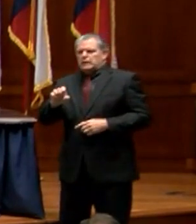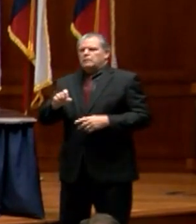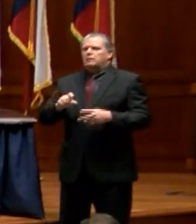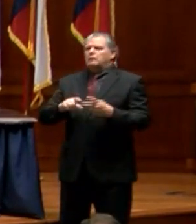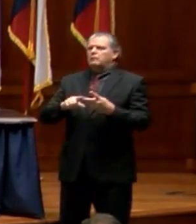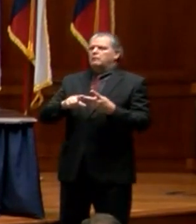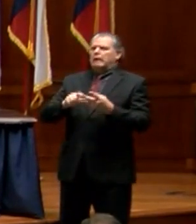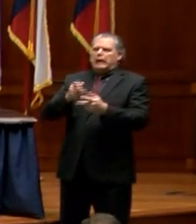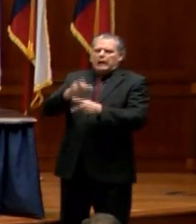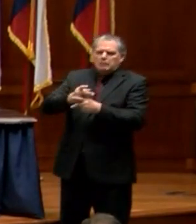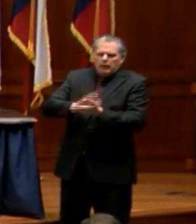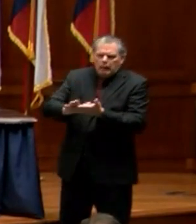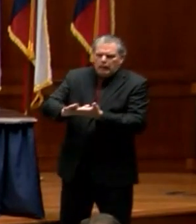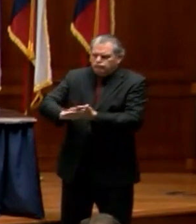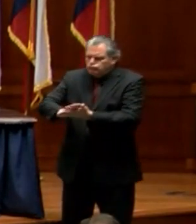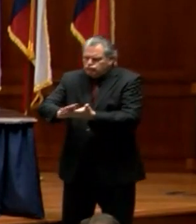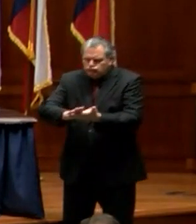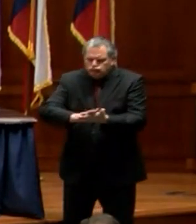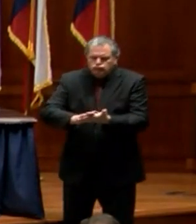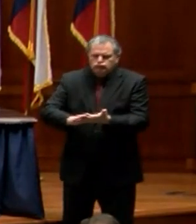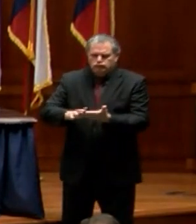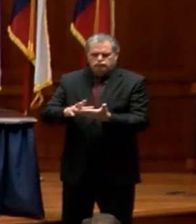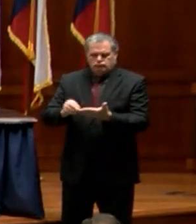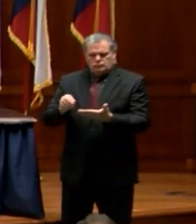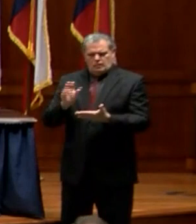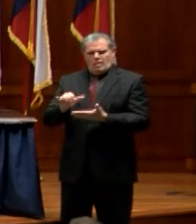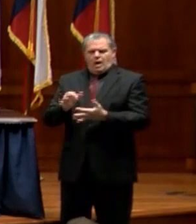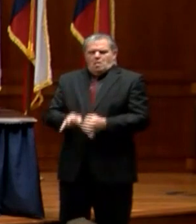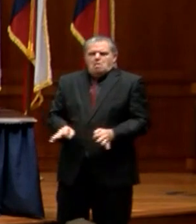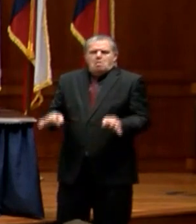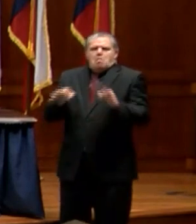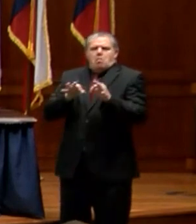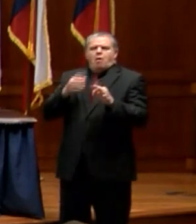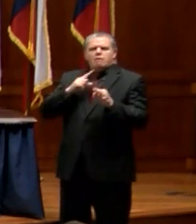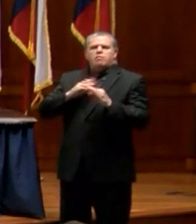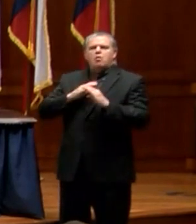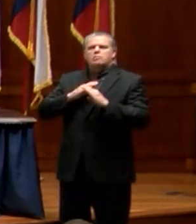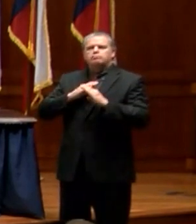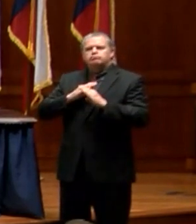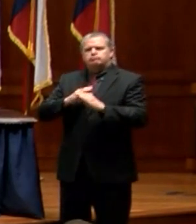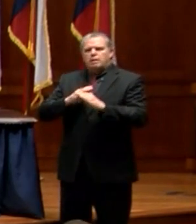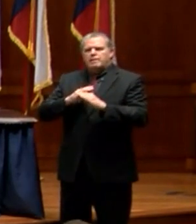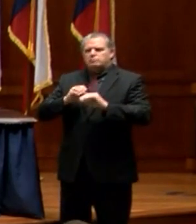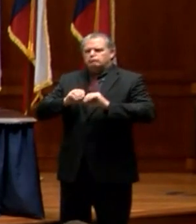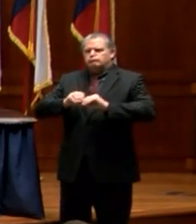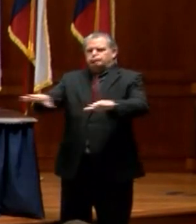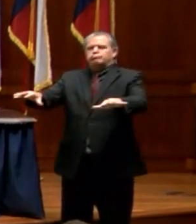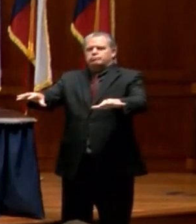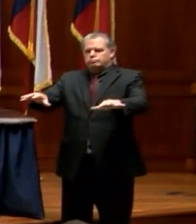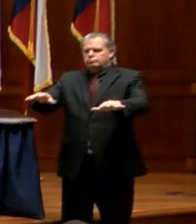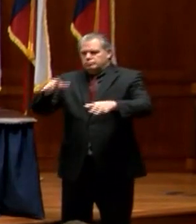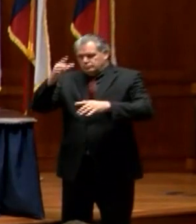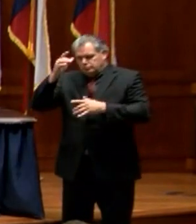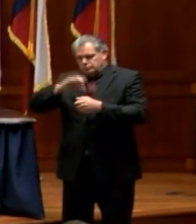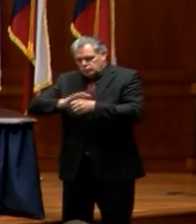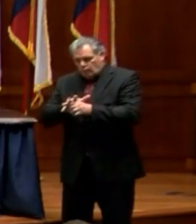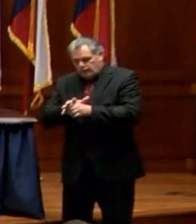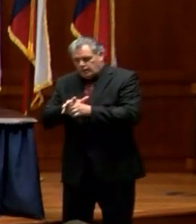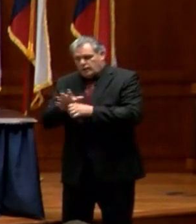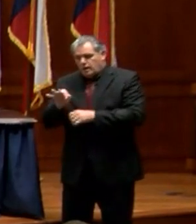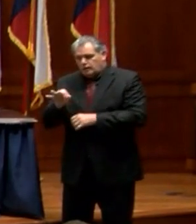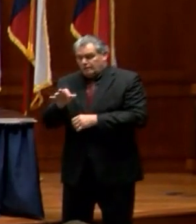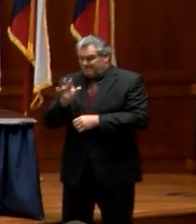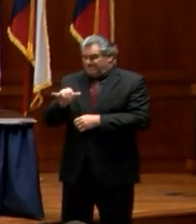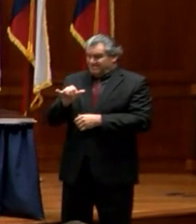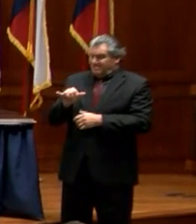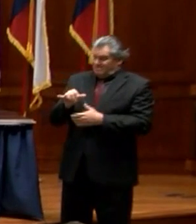actually prevent the spread of the disease. And so that is the message, and all of those things I think are very good news. They show that the things